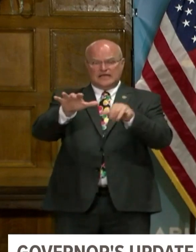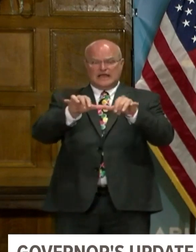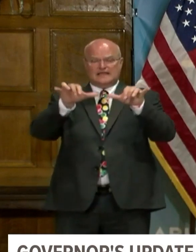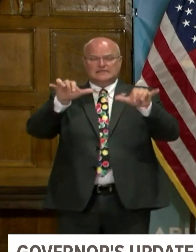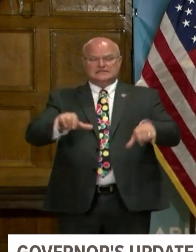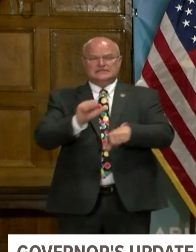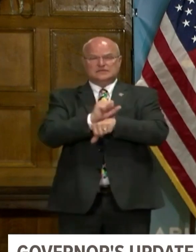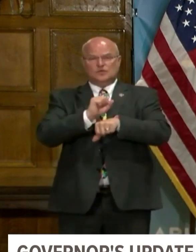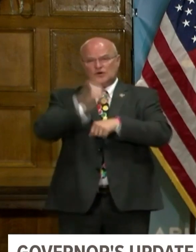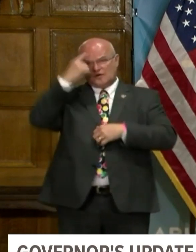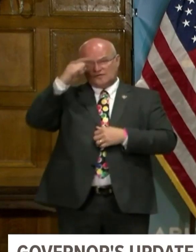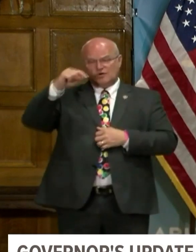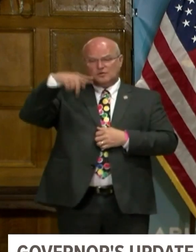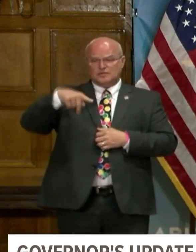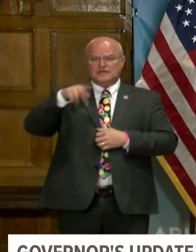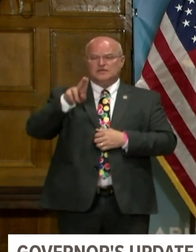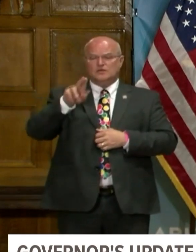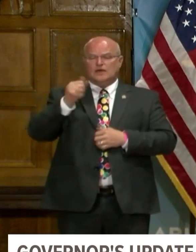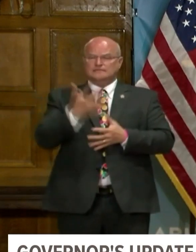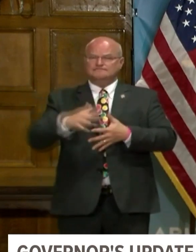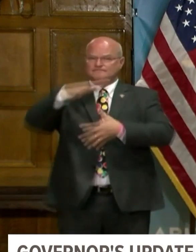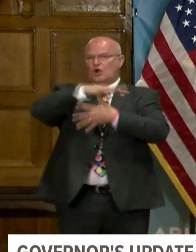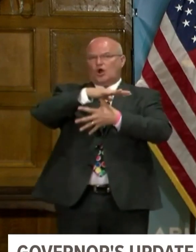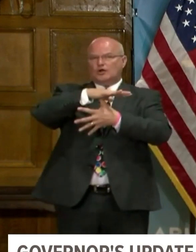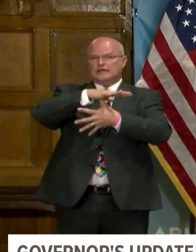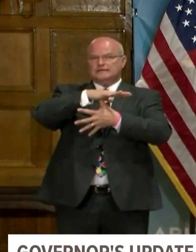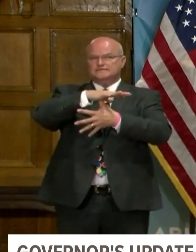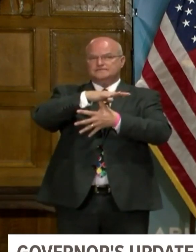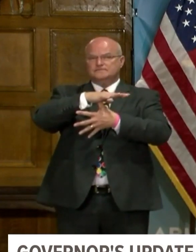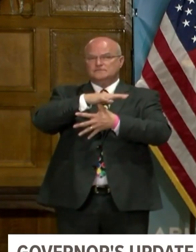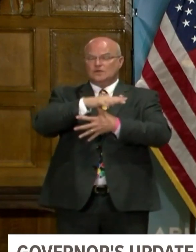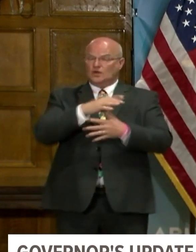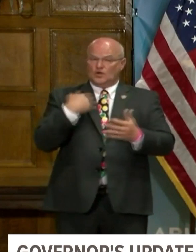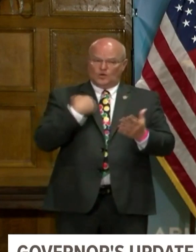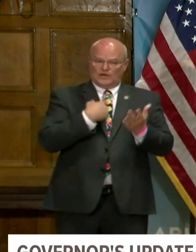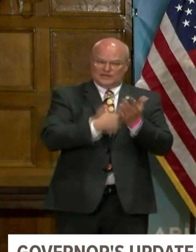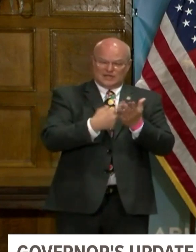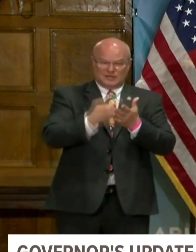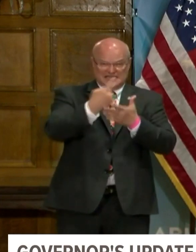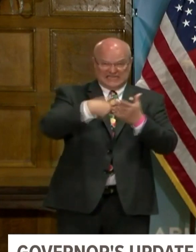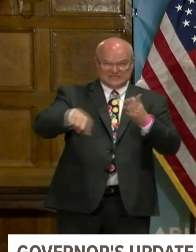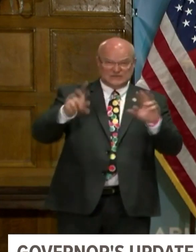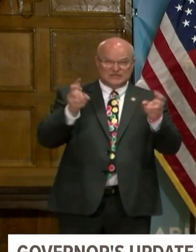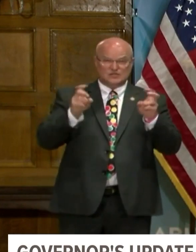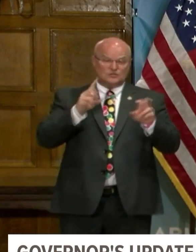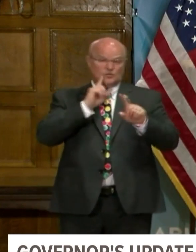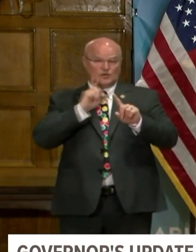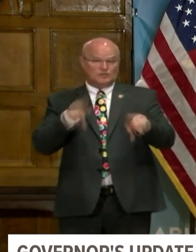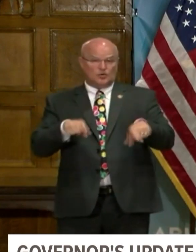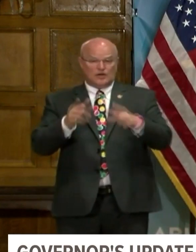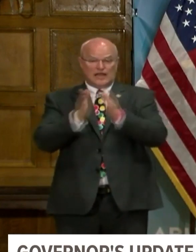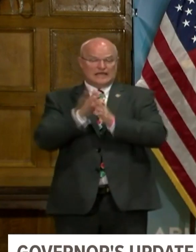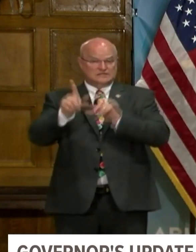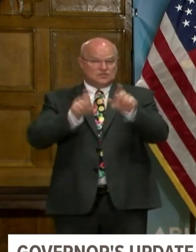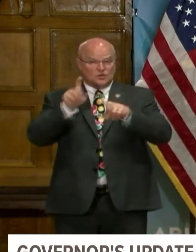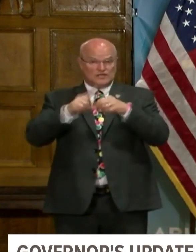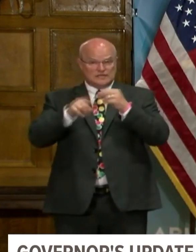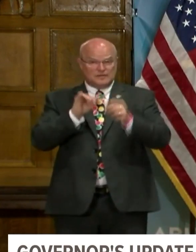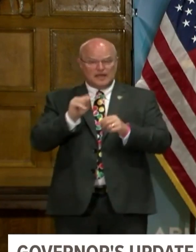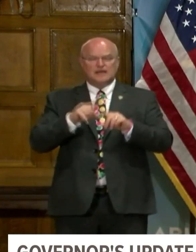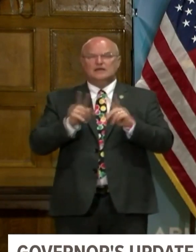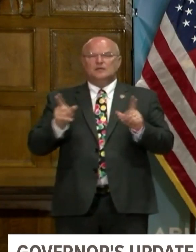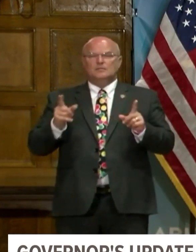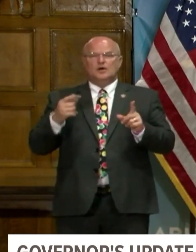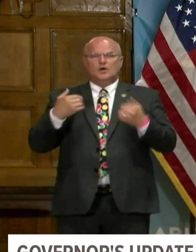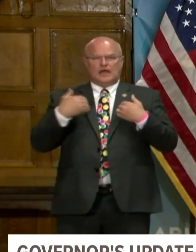working for PUA. That was the priority. We can talk about it next week in terms of reporting and asking questions about it,